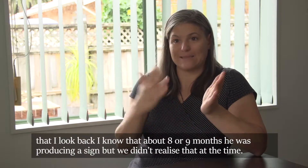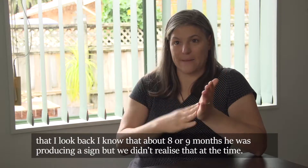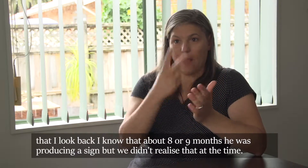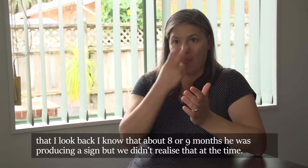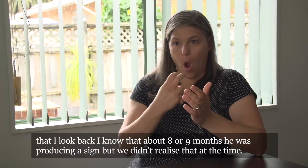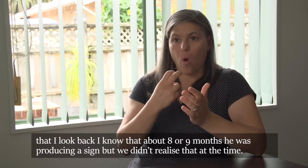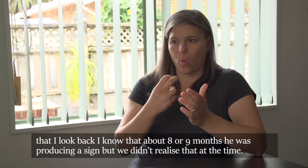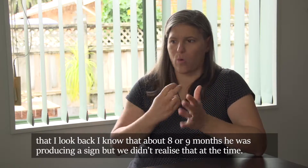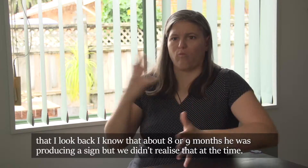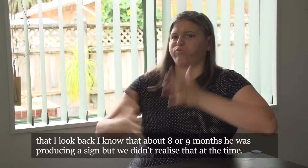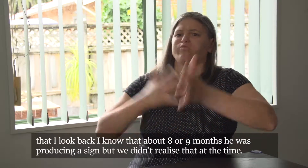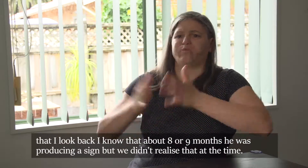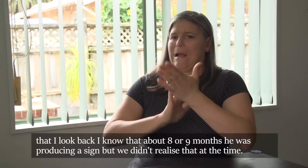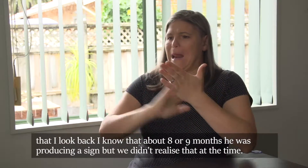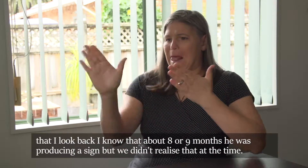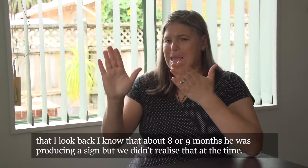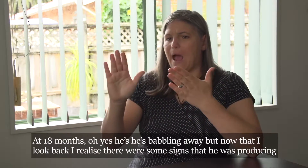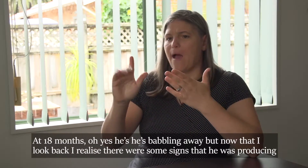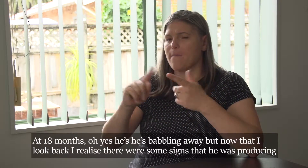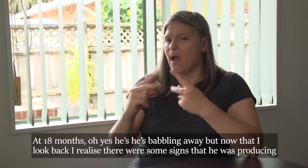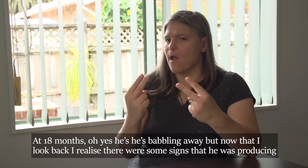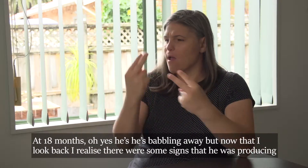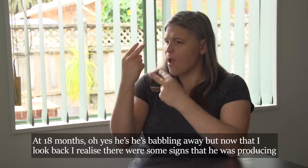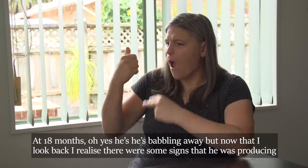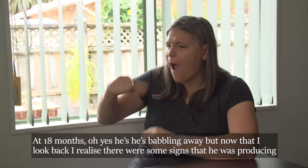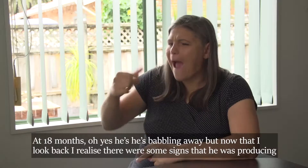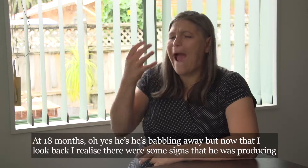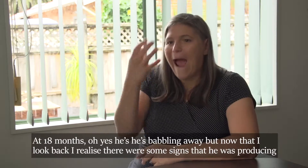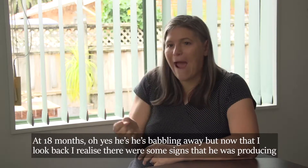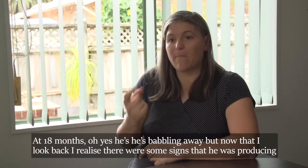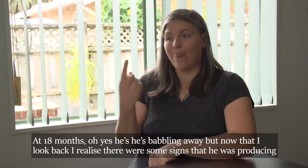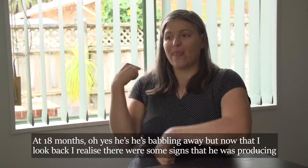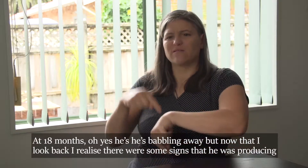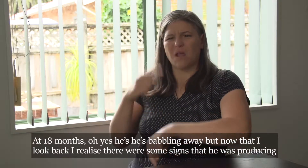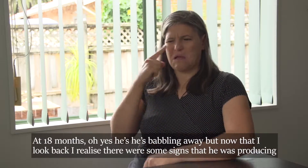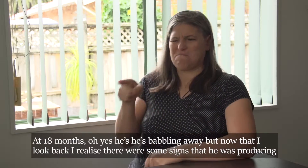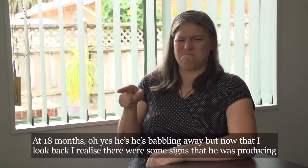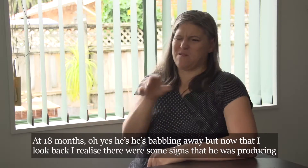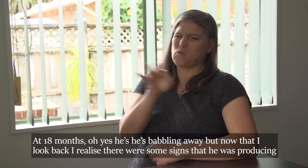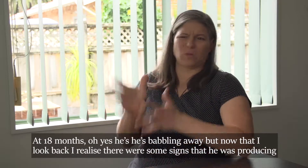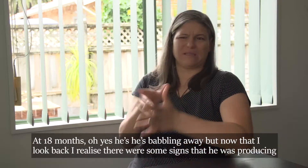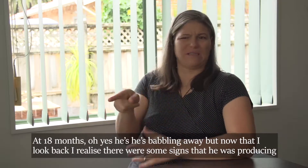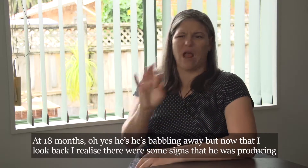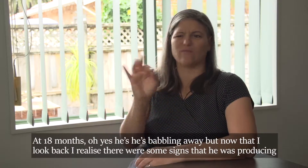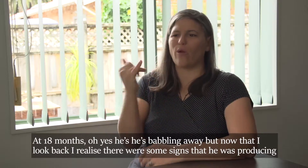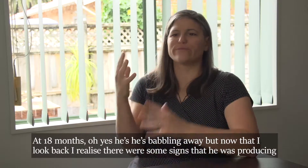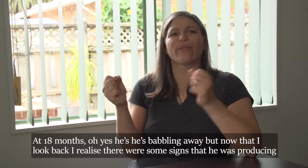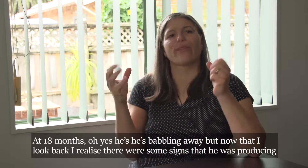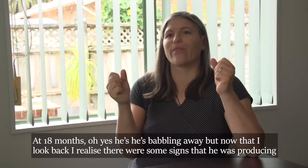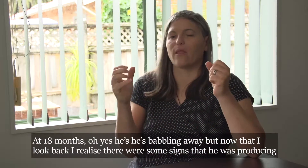but we didn't realise that at the time. At 18 months, oh yes, he's babbling away. But now that I